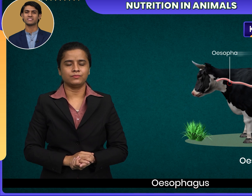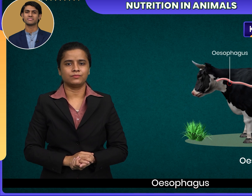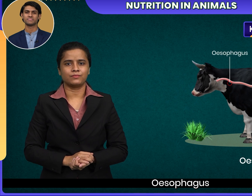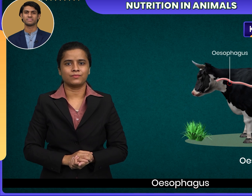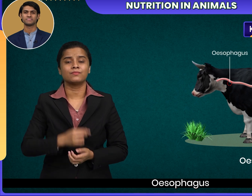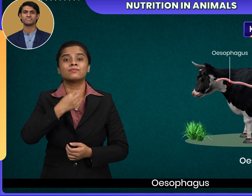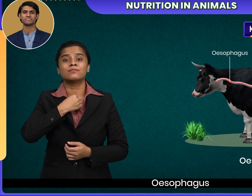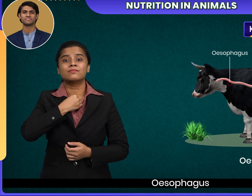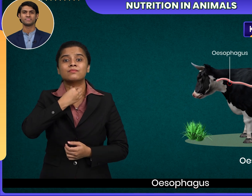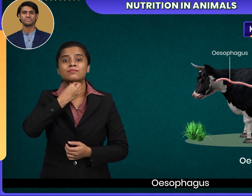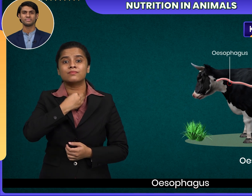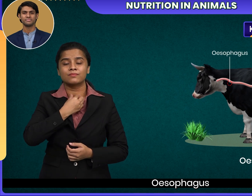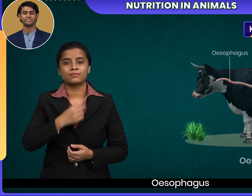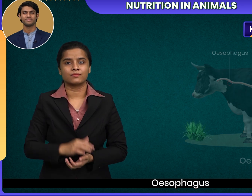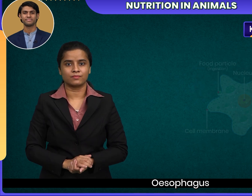esophagus,